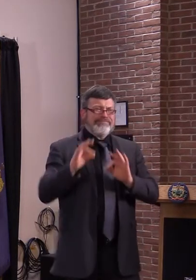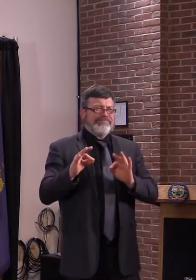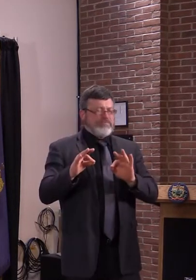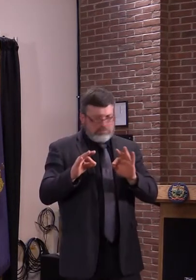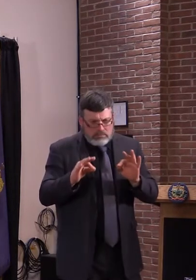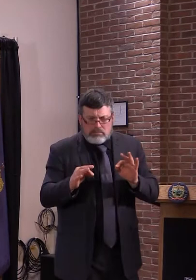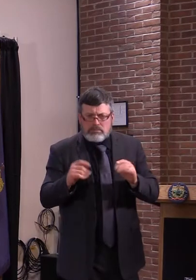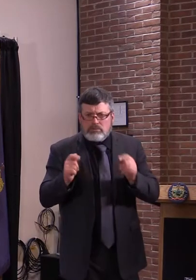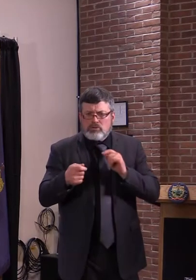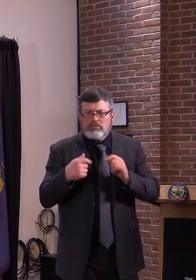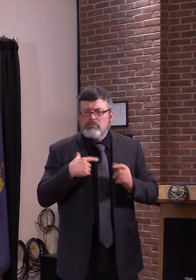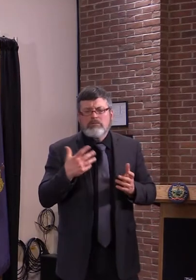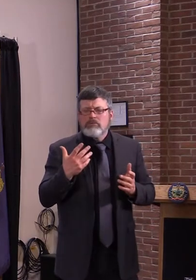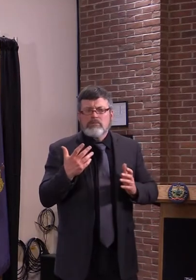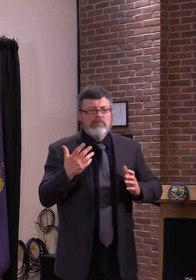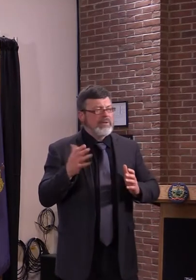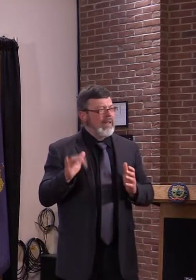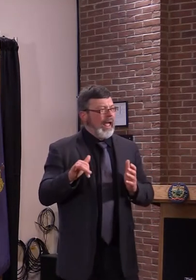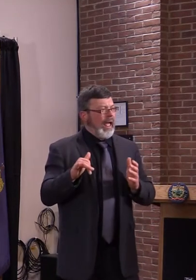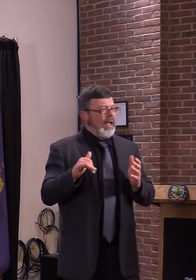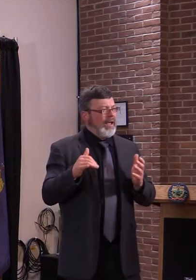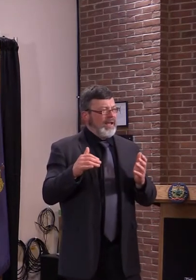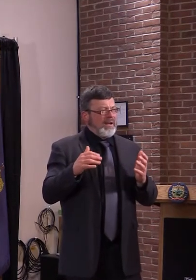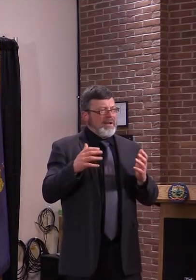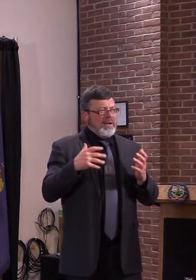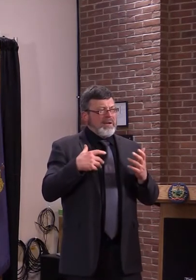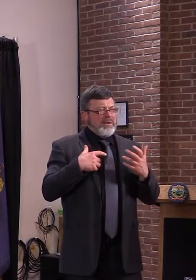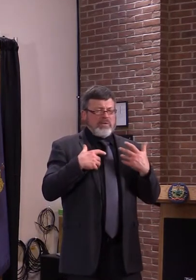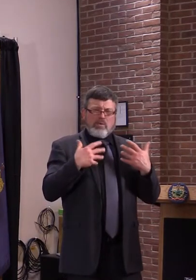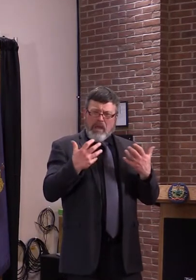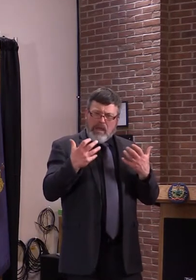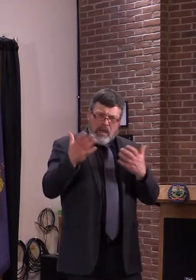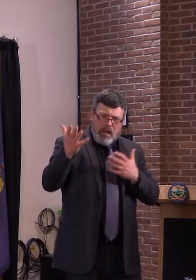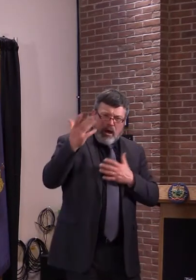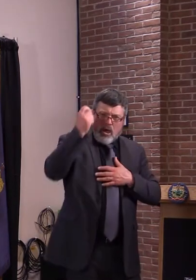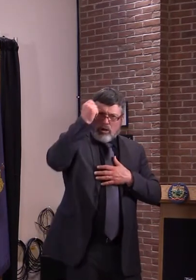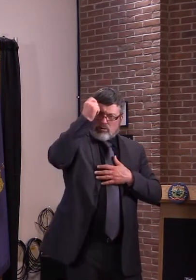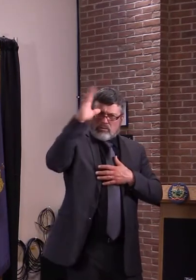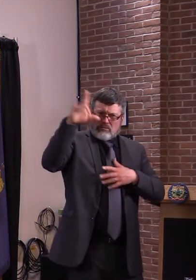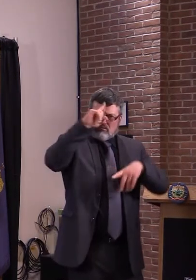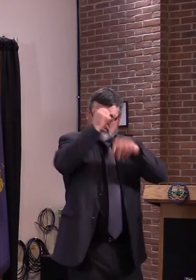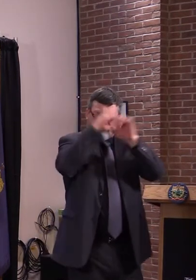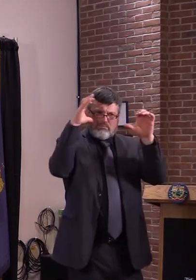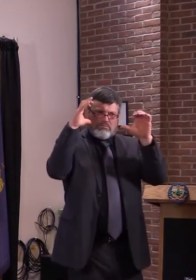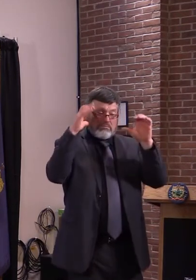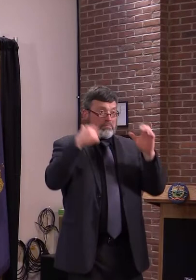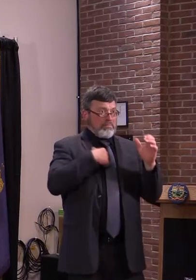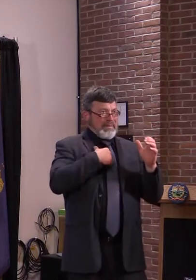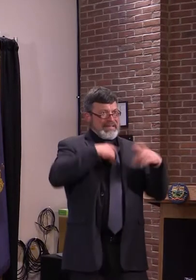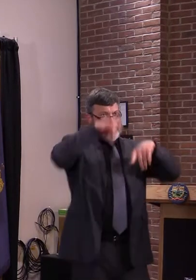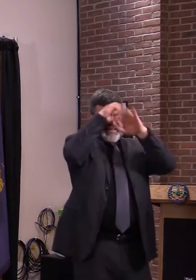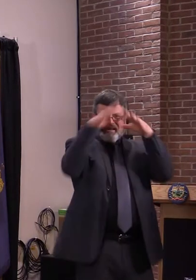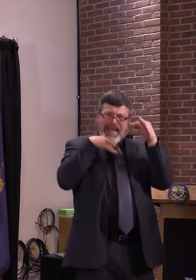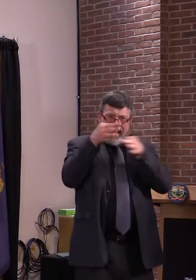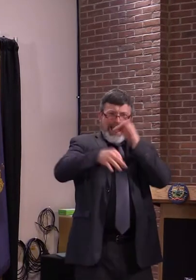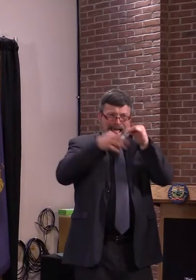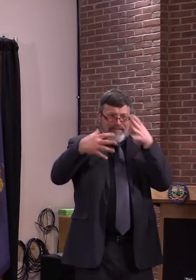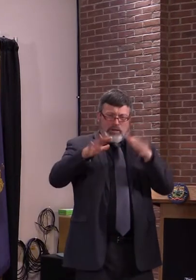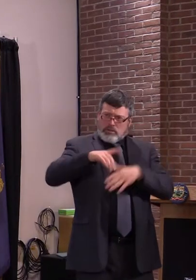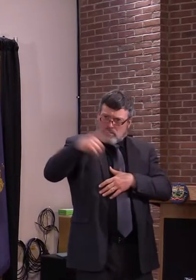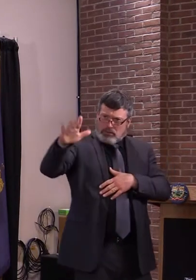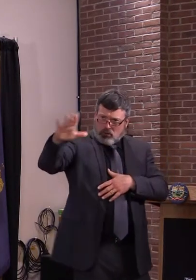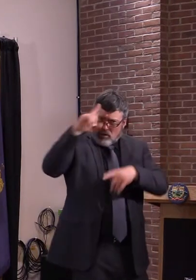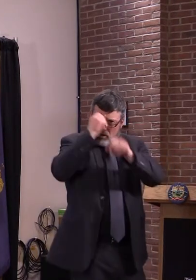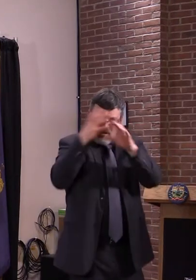There was intent language in the budget to focus ARPA funds on these buckets, whether it's in broadband